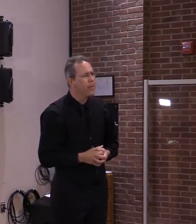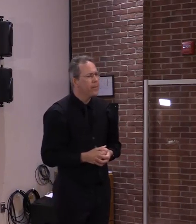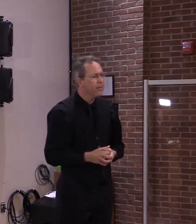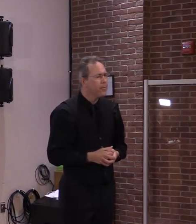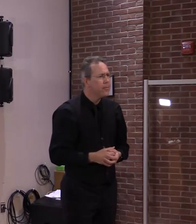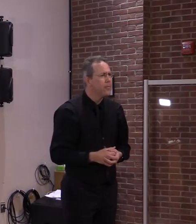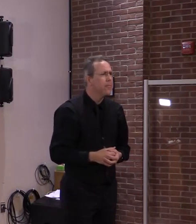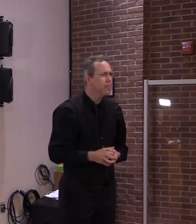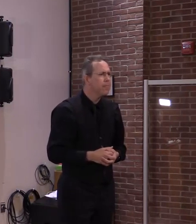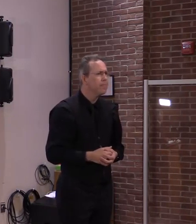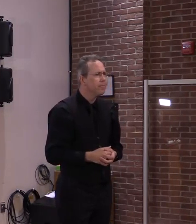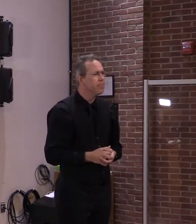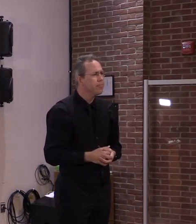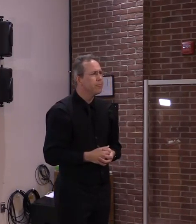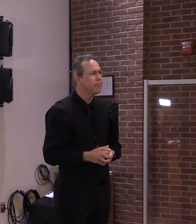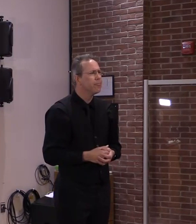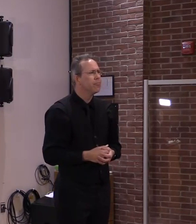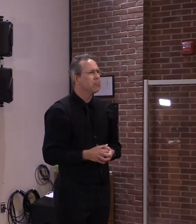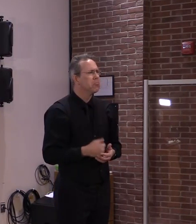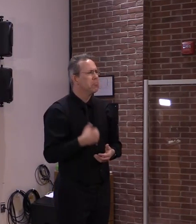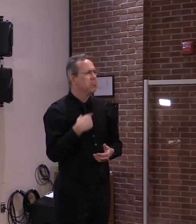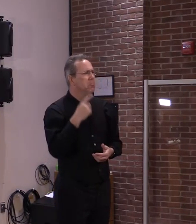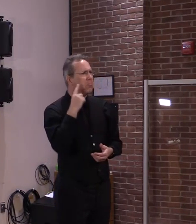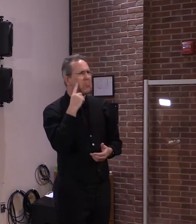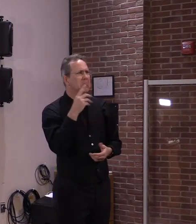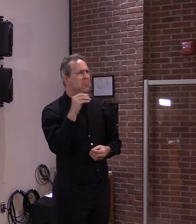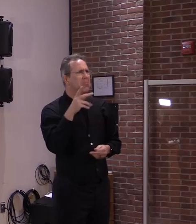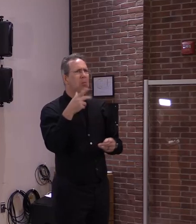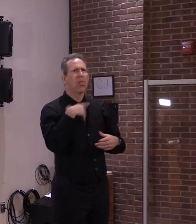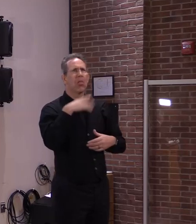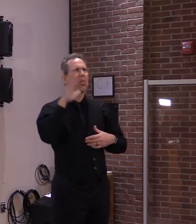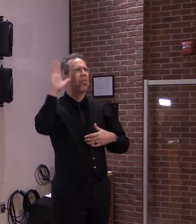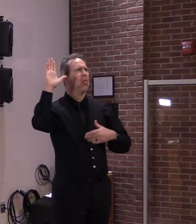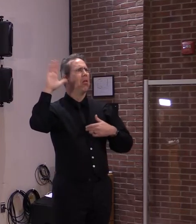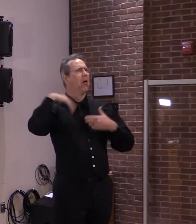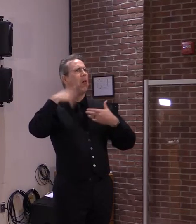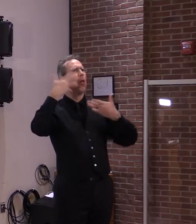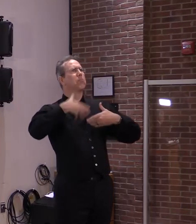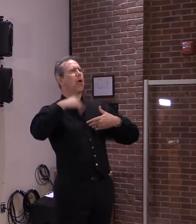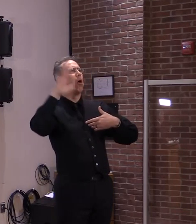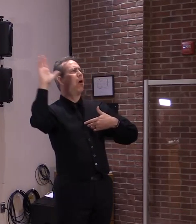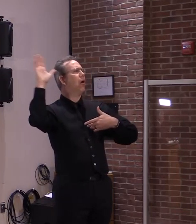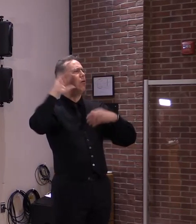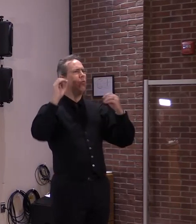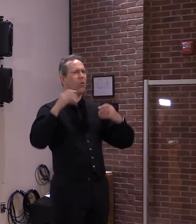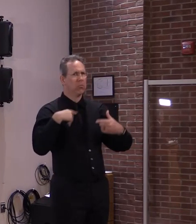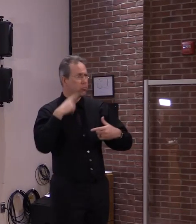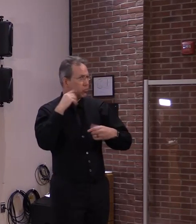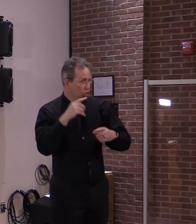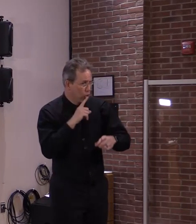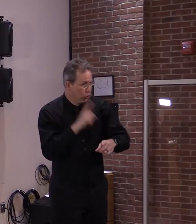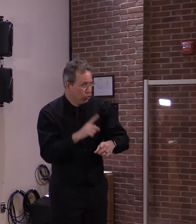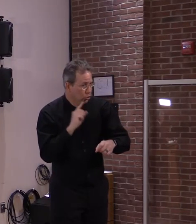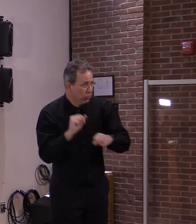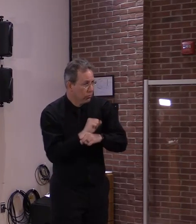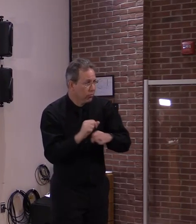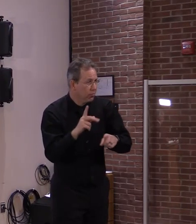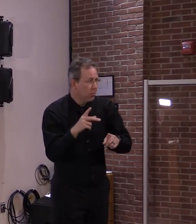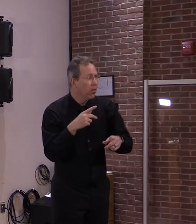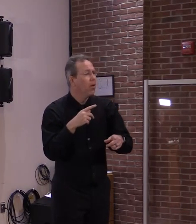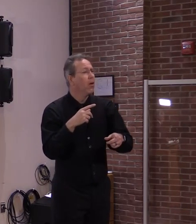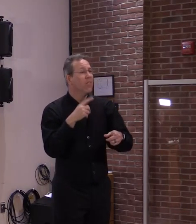I haven't heard of anybody being missed, but if they are, the next press conference, I'll provide the phone number. I don't have it off the top